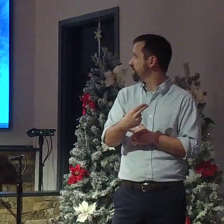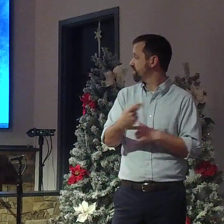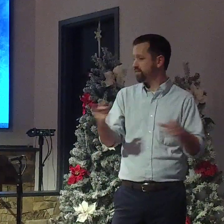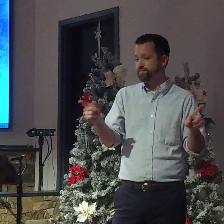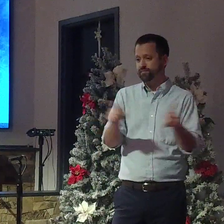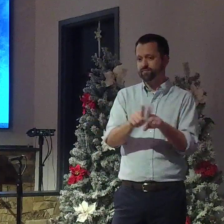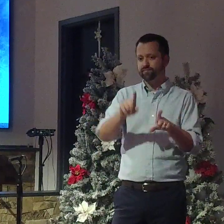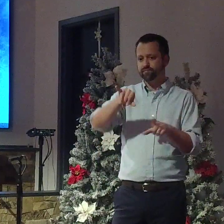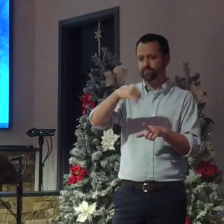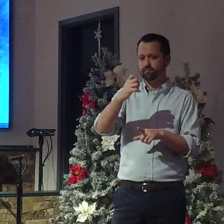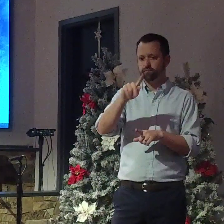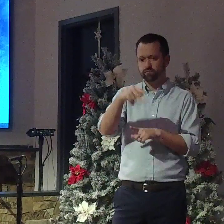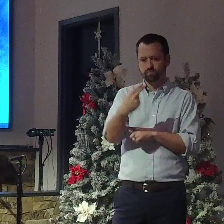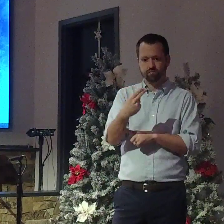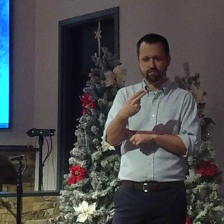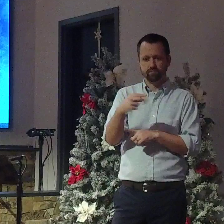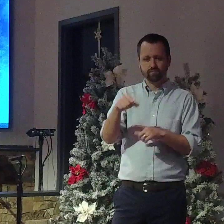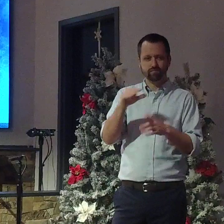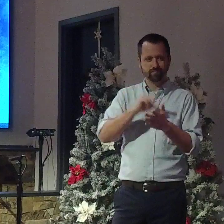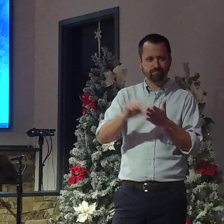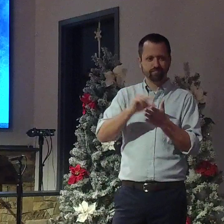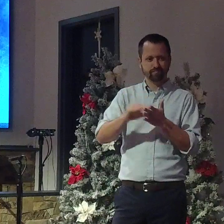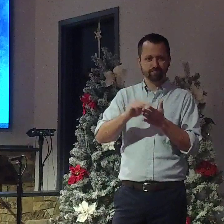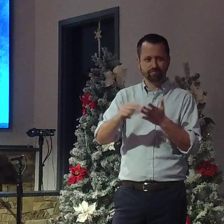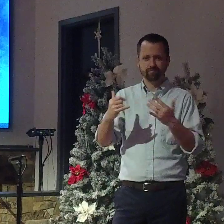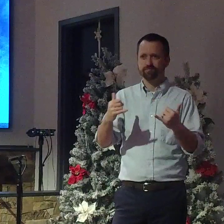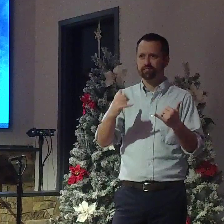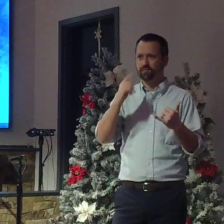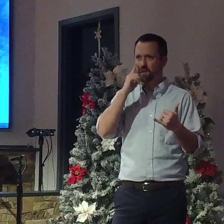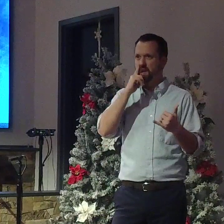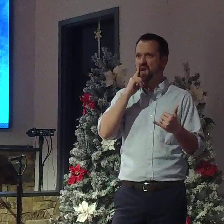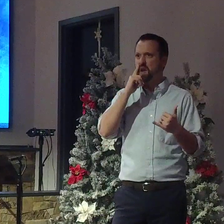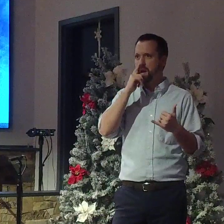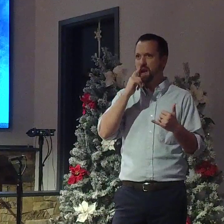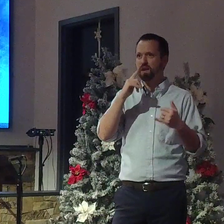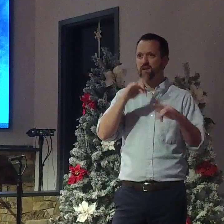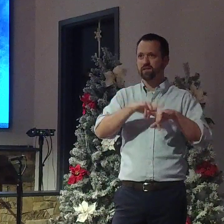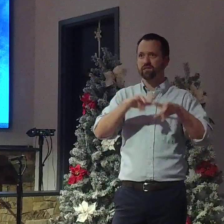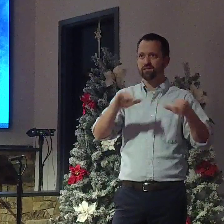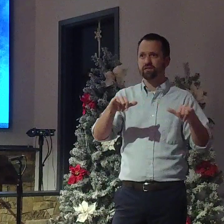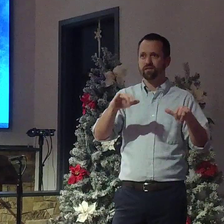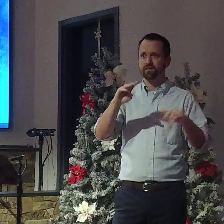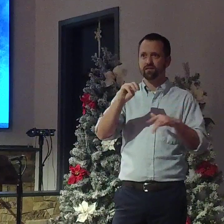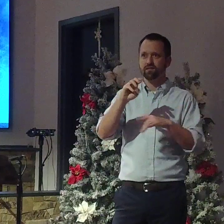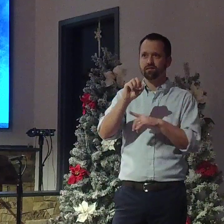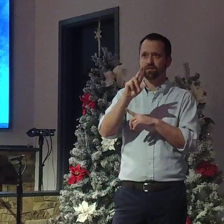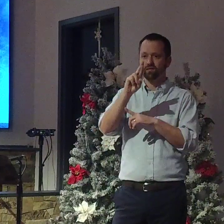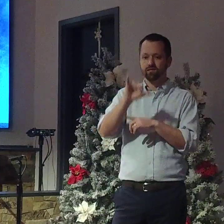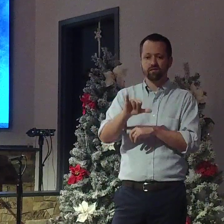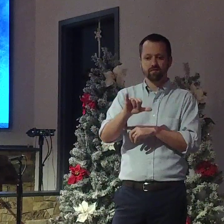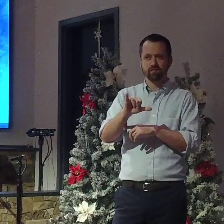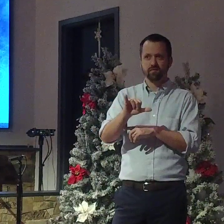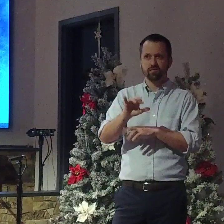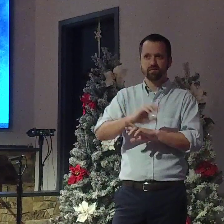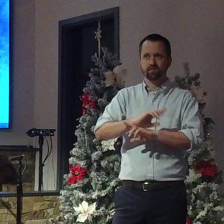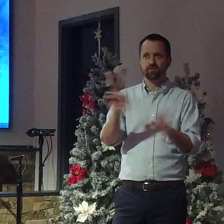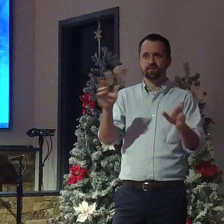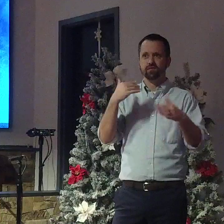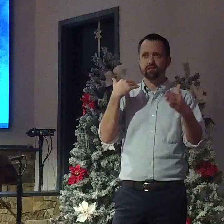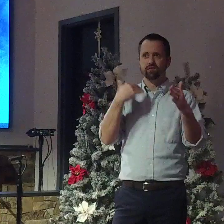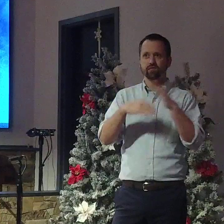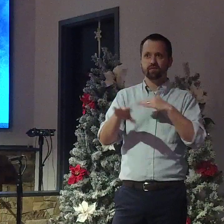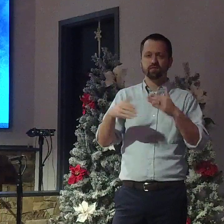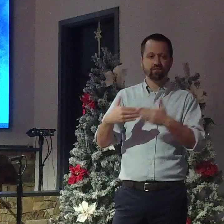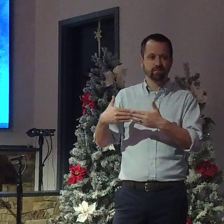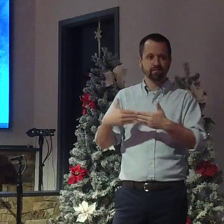lineage or the genealogy of David. It's recorded in two different places in your Bible, in Matthew as well as in the Gospel of Luke. But